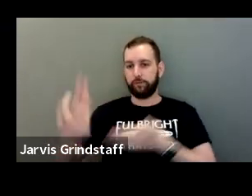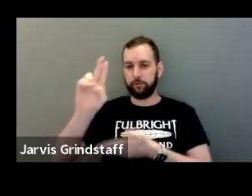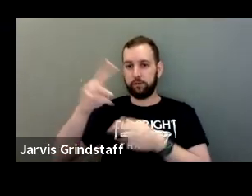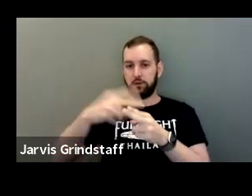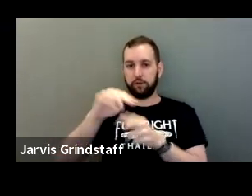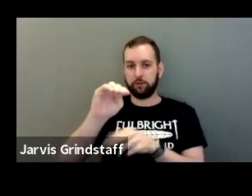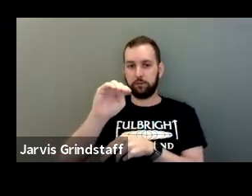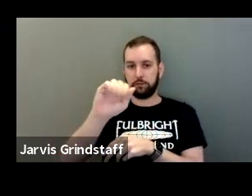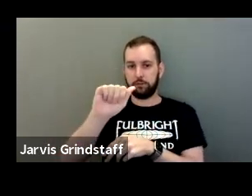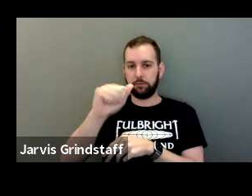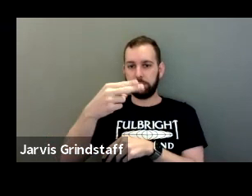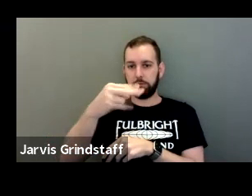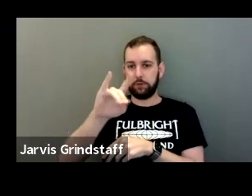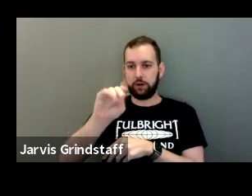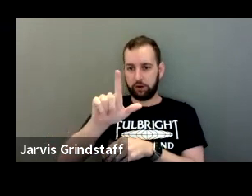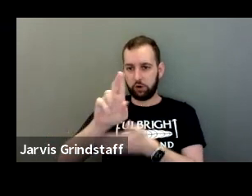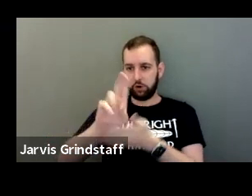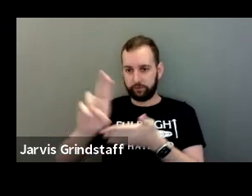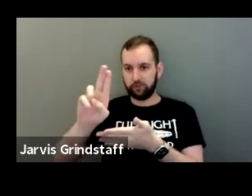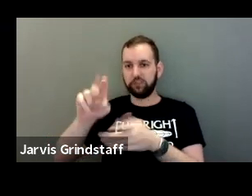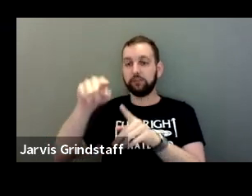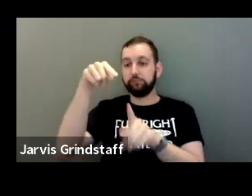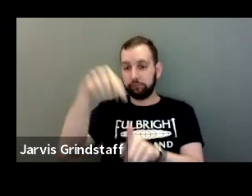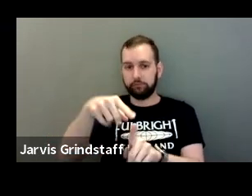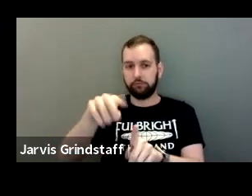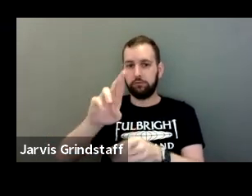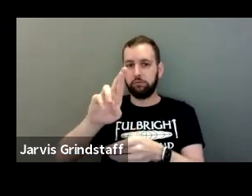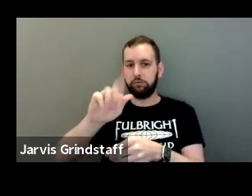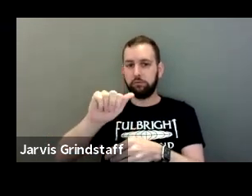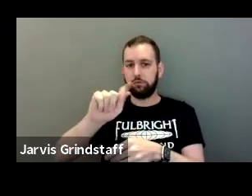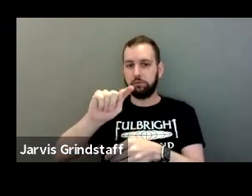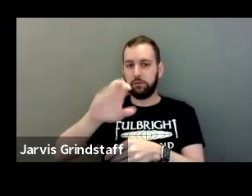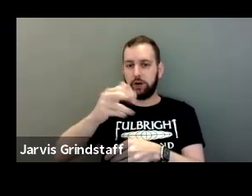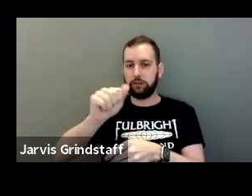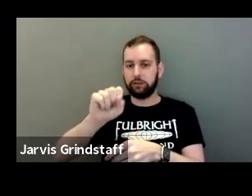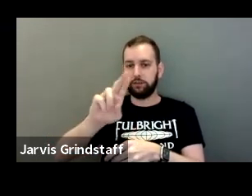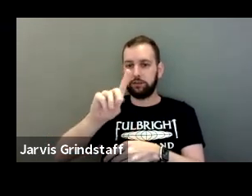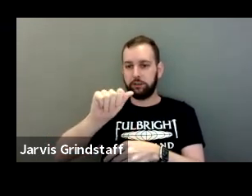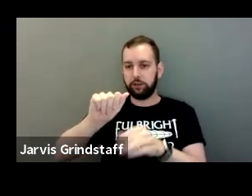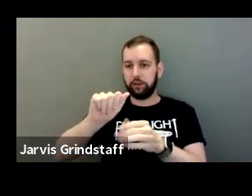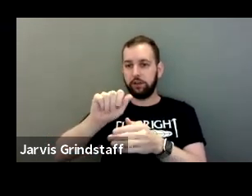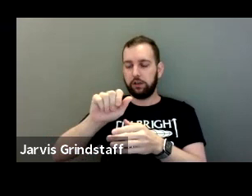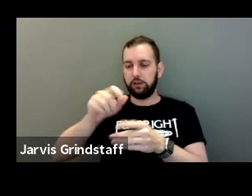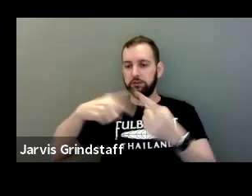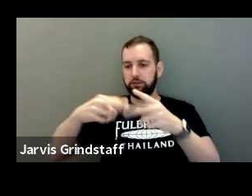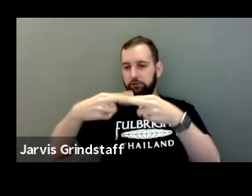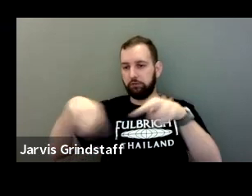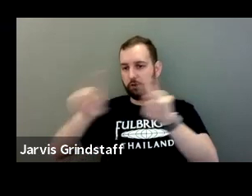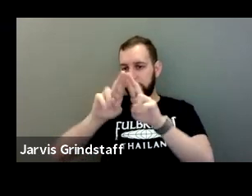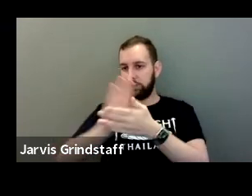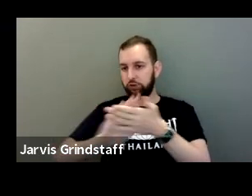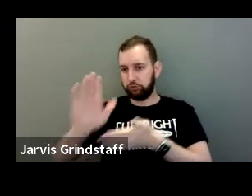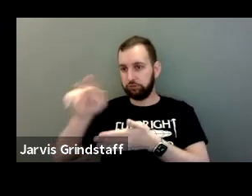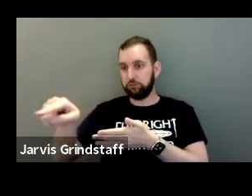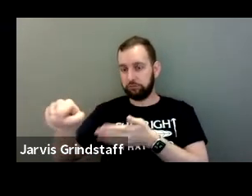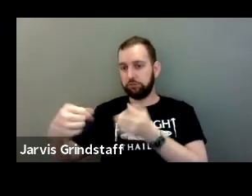two. The first was the University of Mahidol, and that's